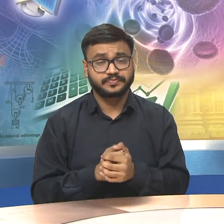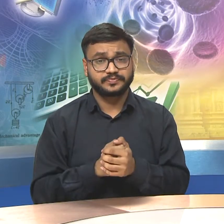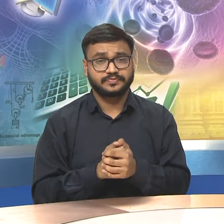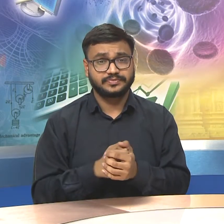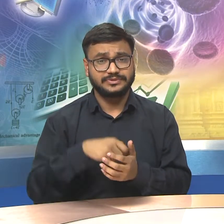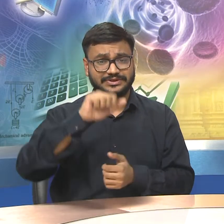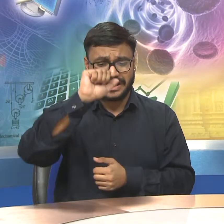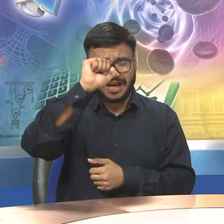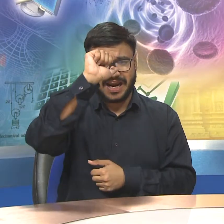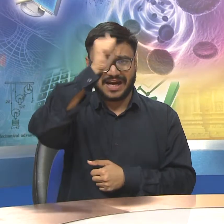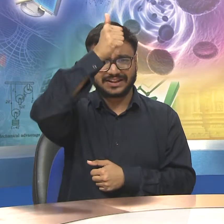Explain.